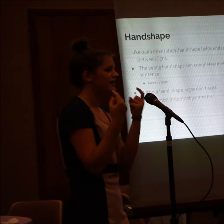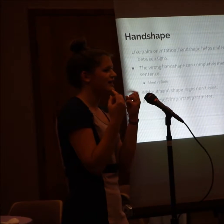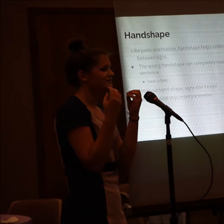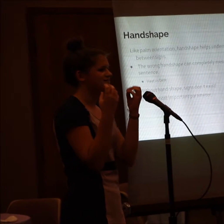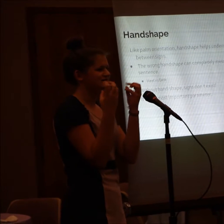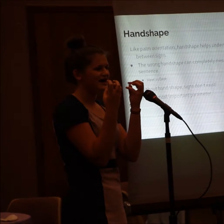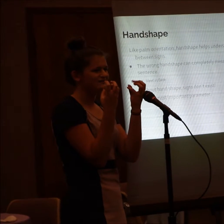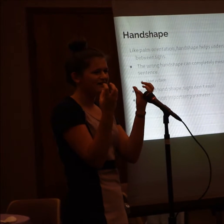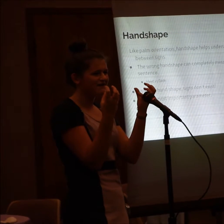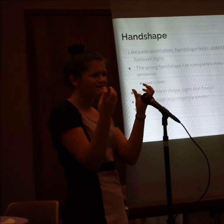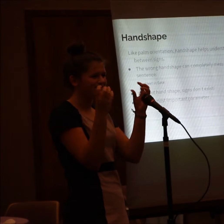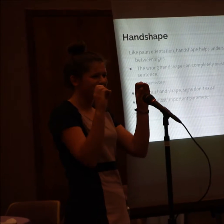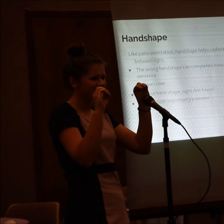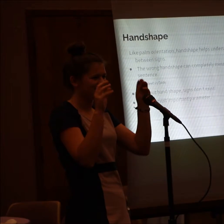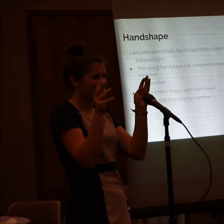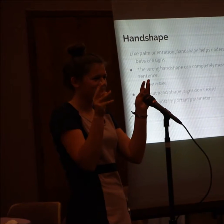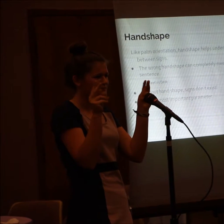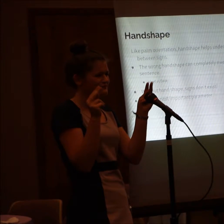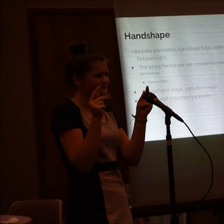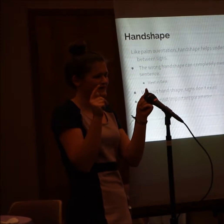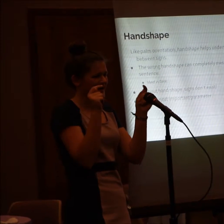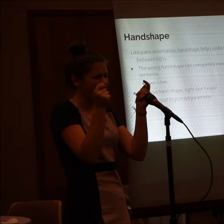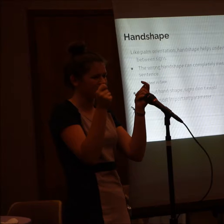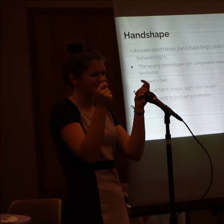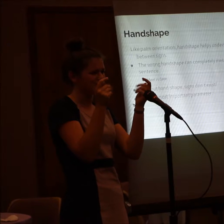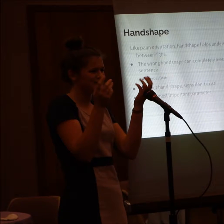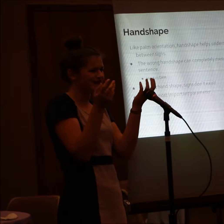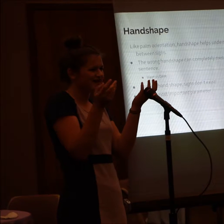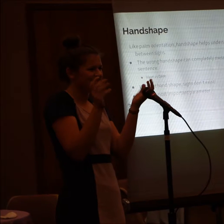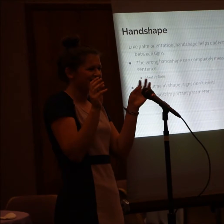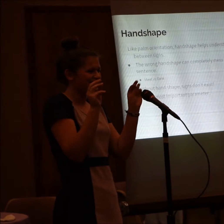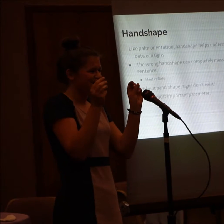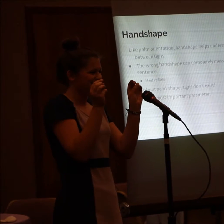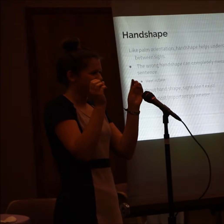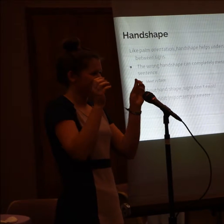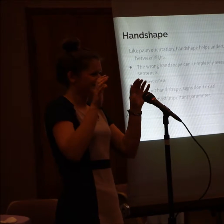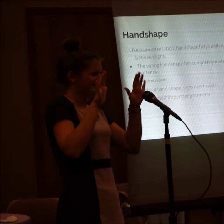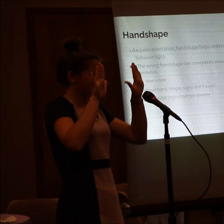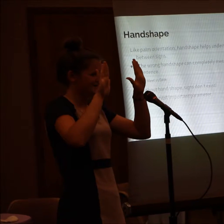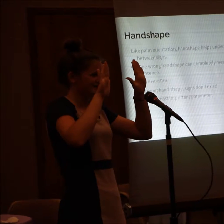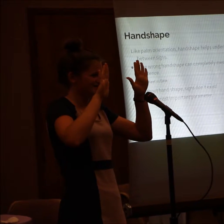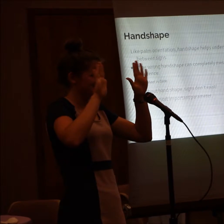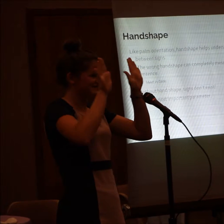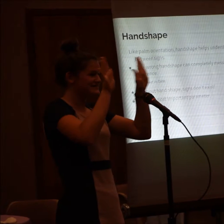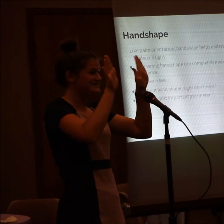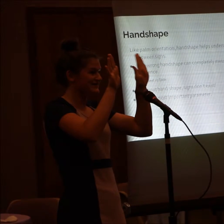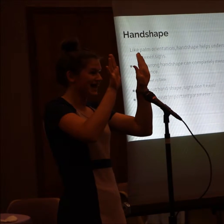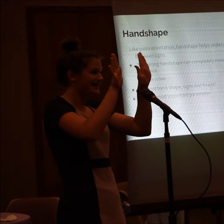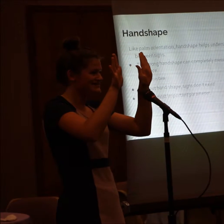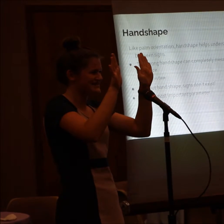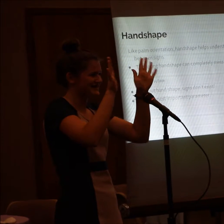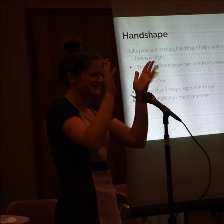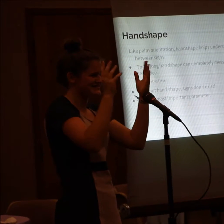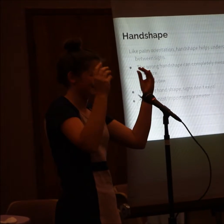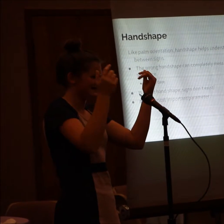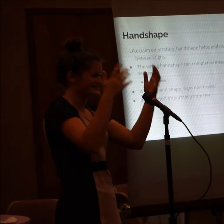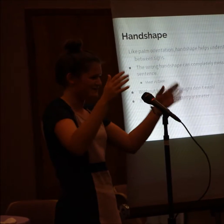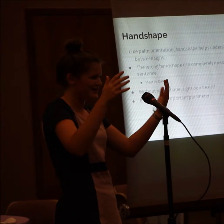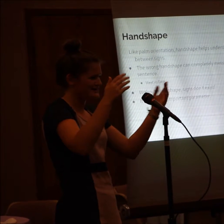not able to sign without, move a hand shape. You can't, your hands, this is even a hand shape. It's not possible